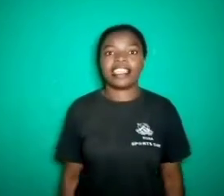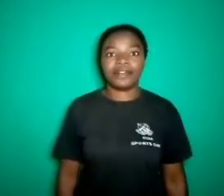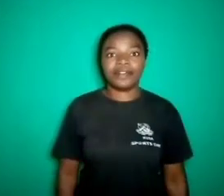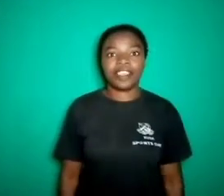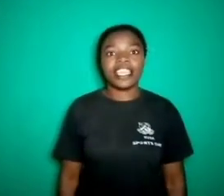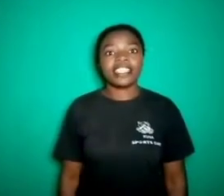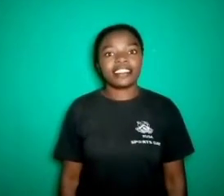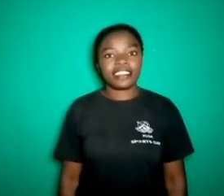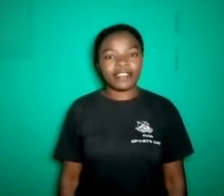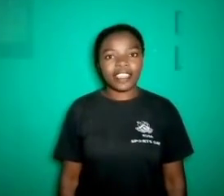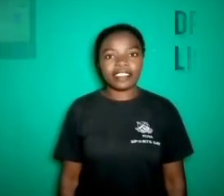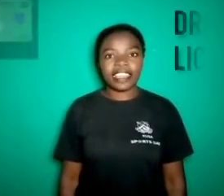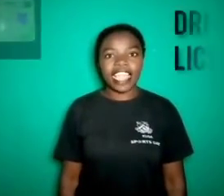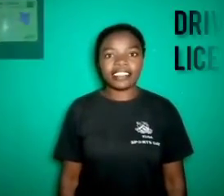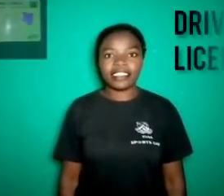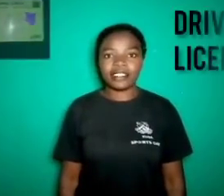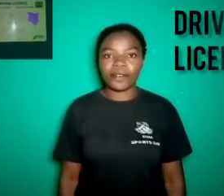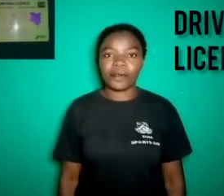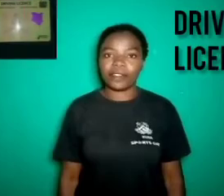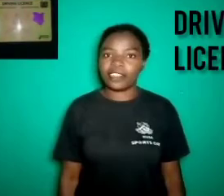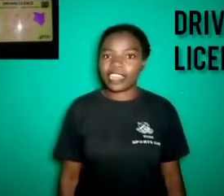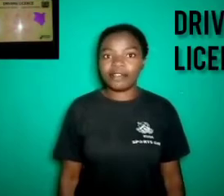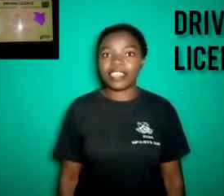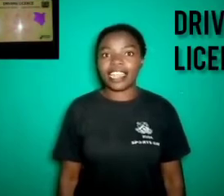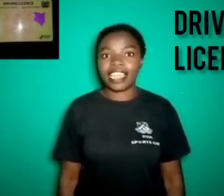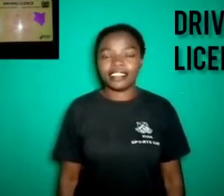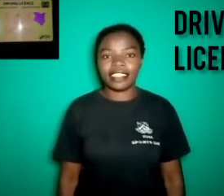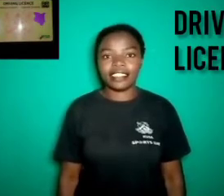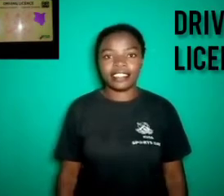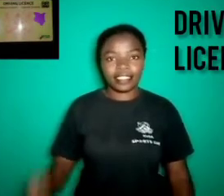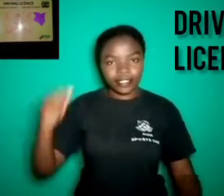Drive. Driver's license or driving license.